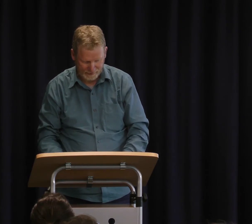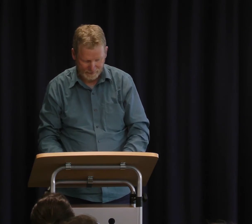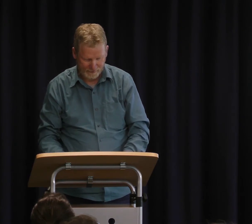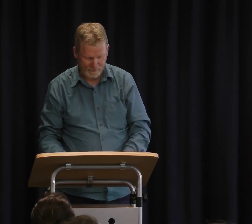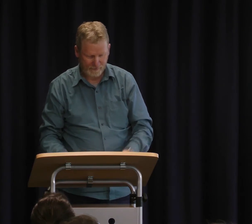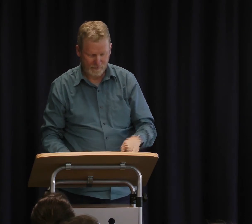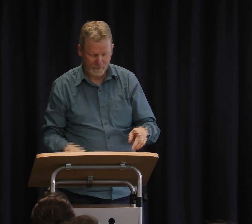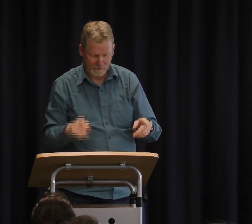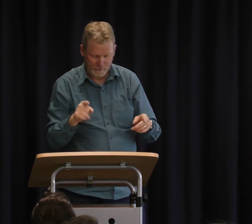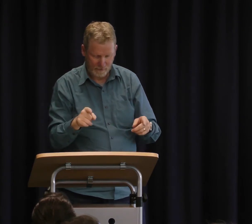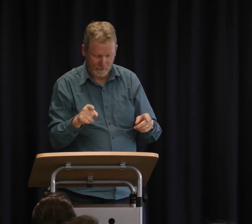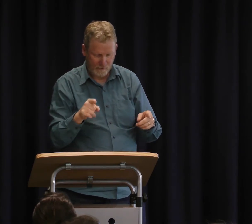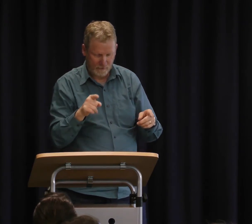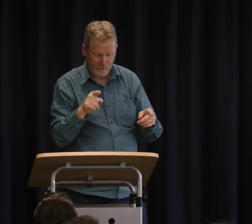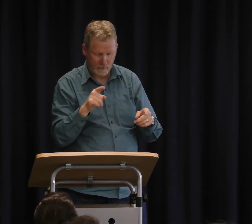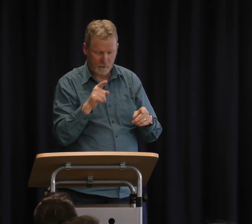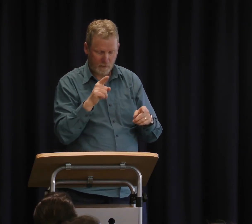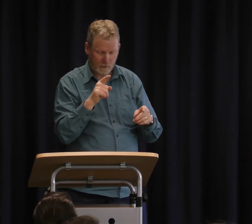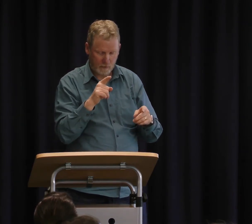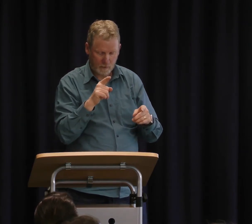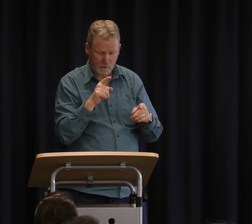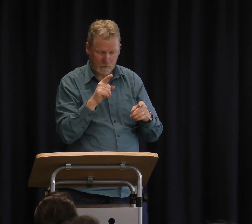it came into fruition.